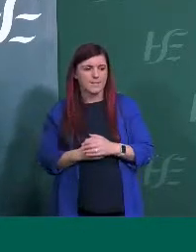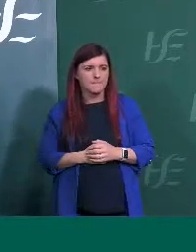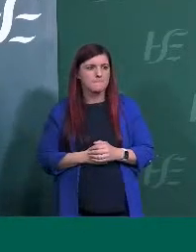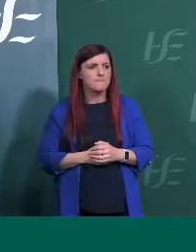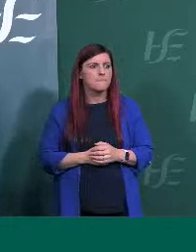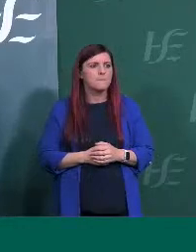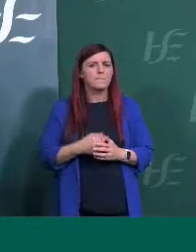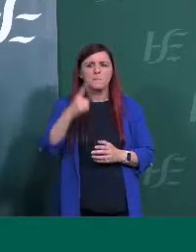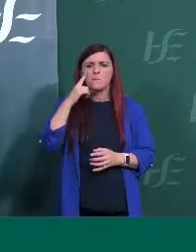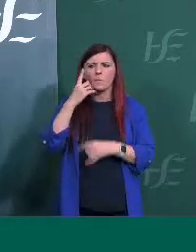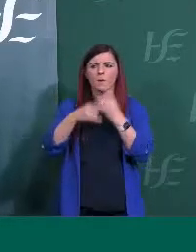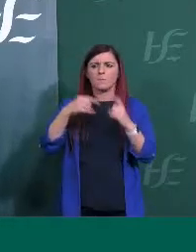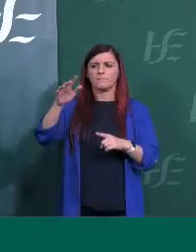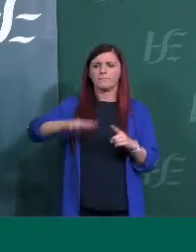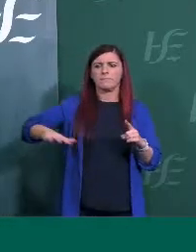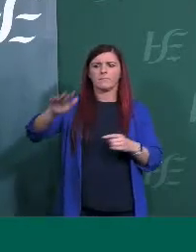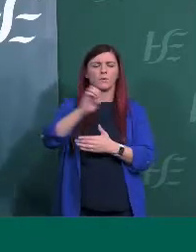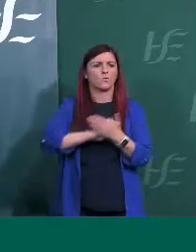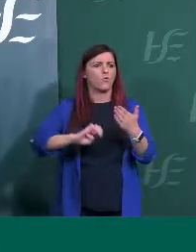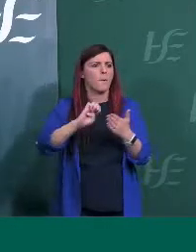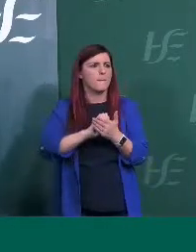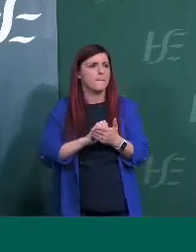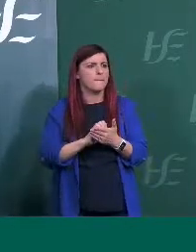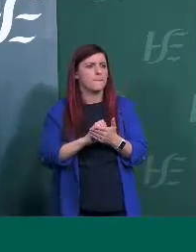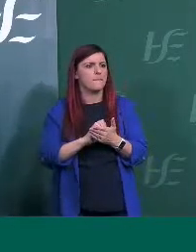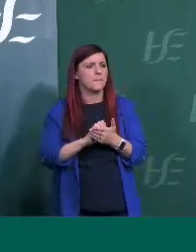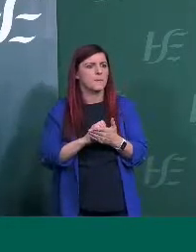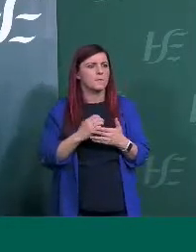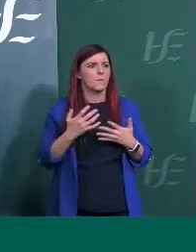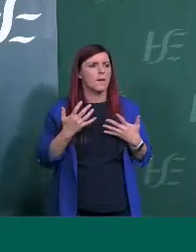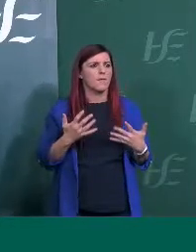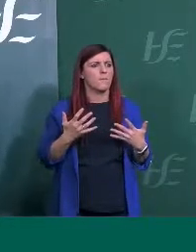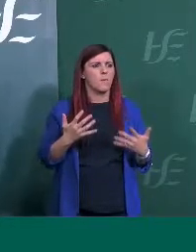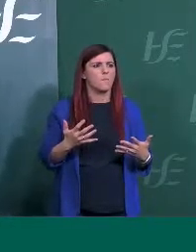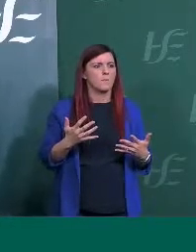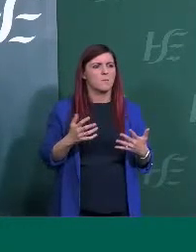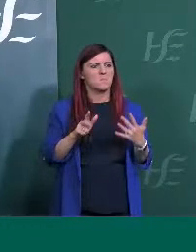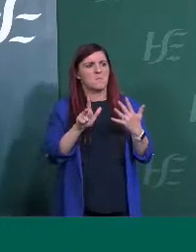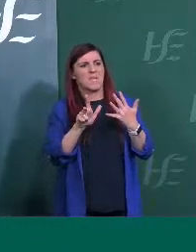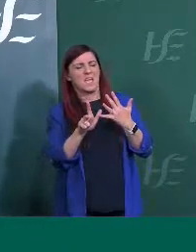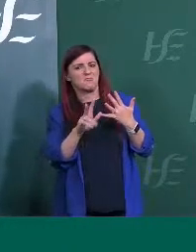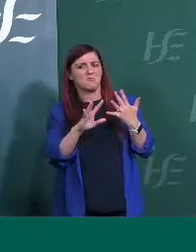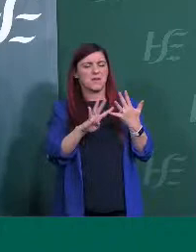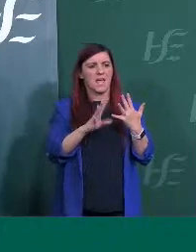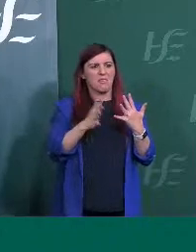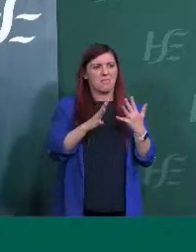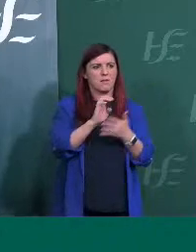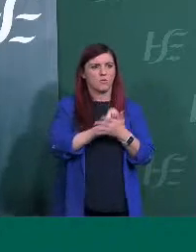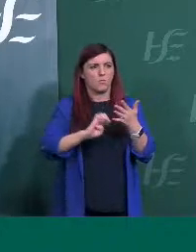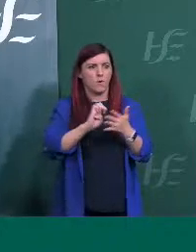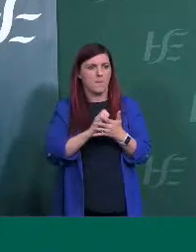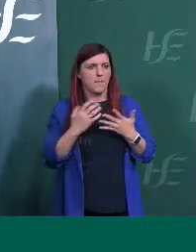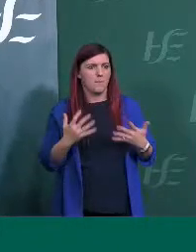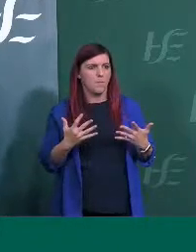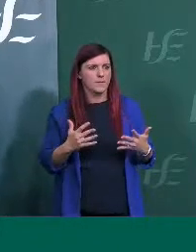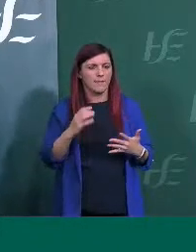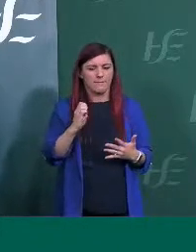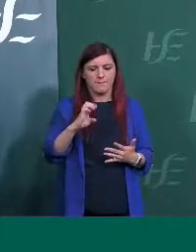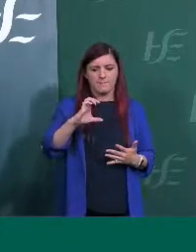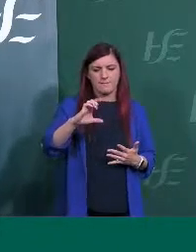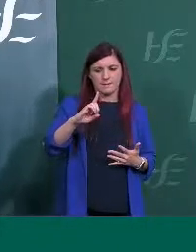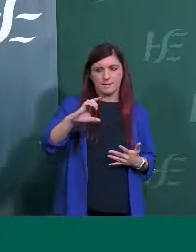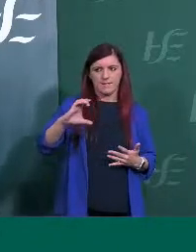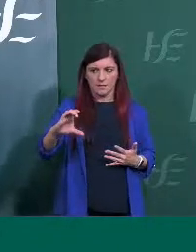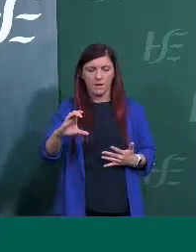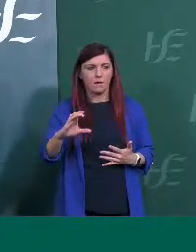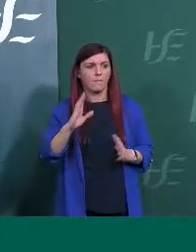our position in Europe? The 14-day instance just there, but it's 8th or 9th in Europe. And the ECDC have done